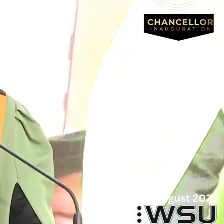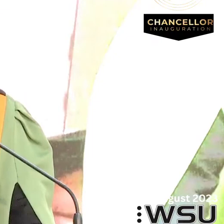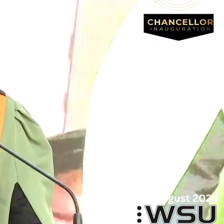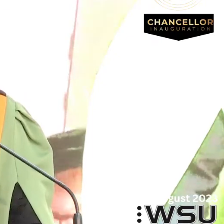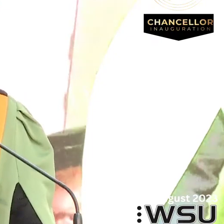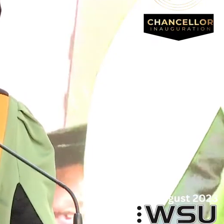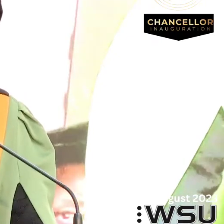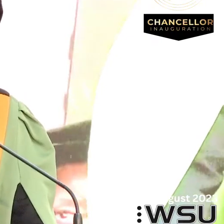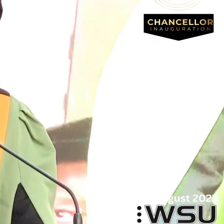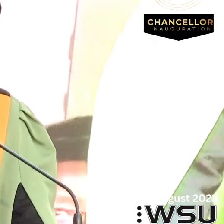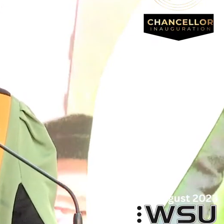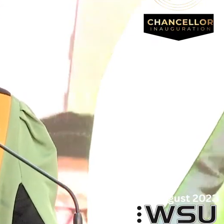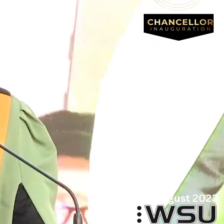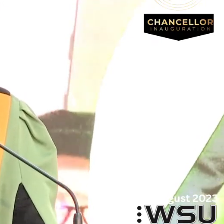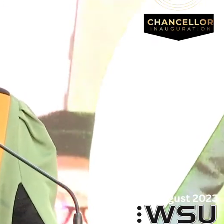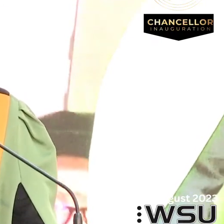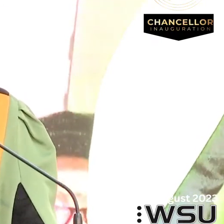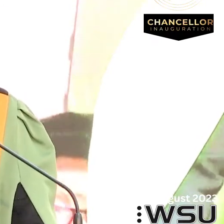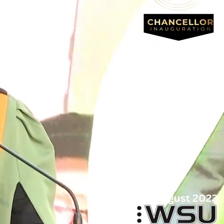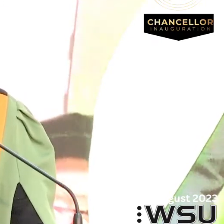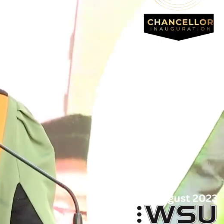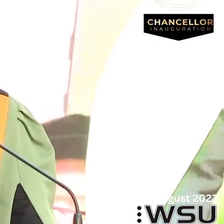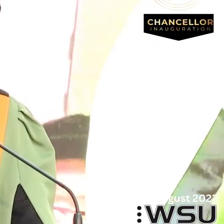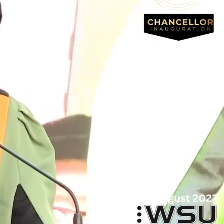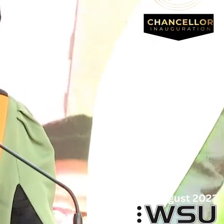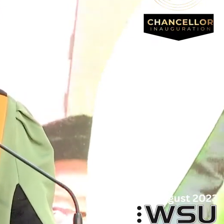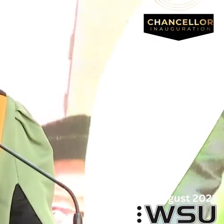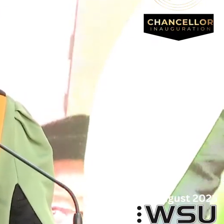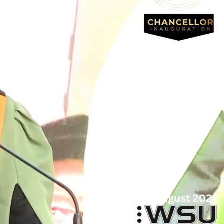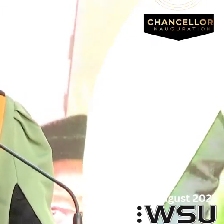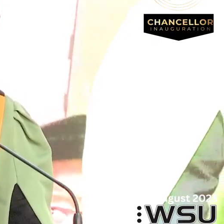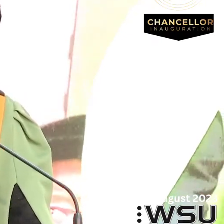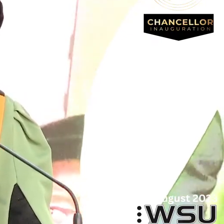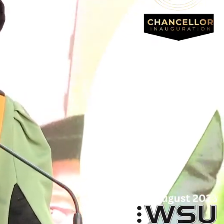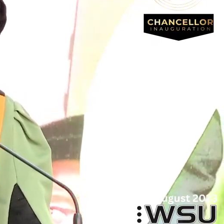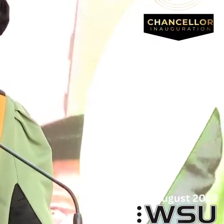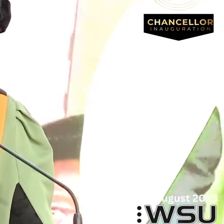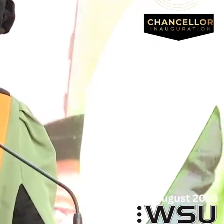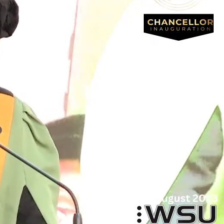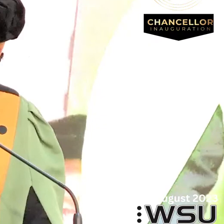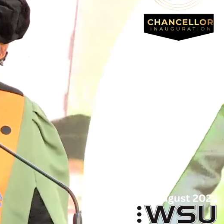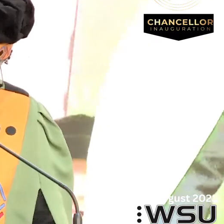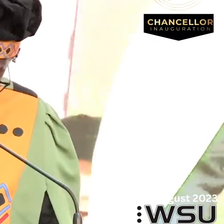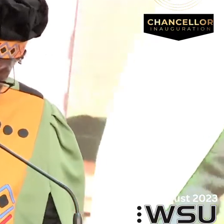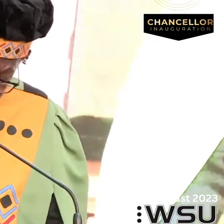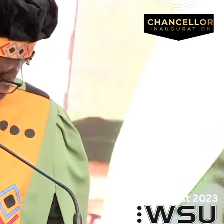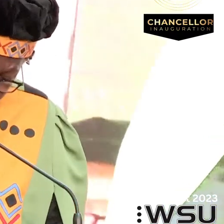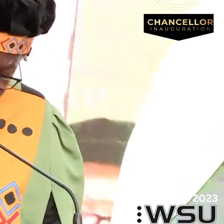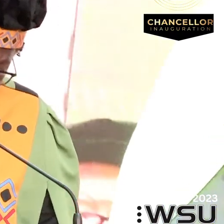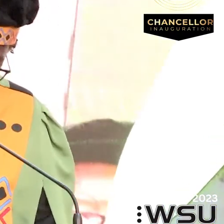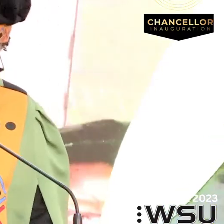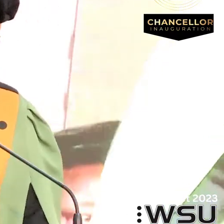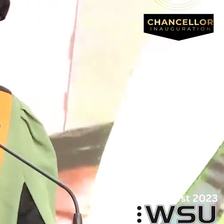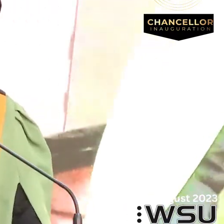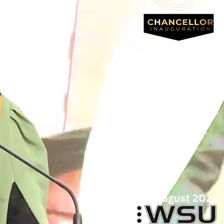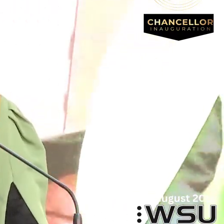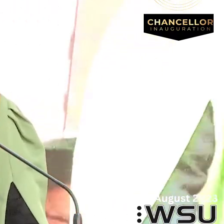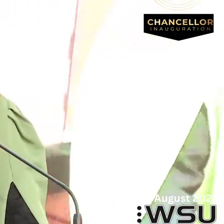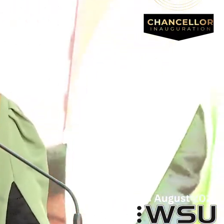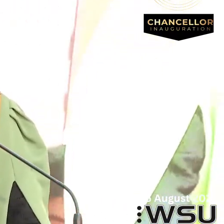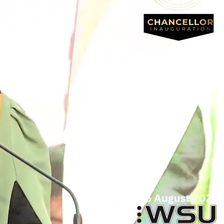political, and economic disintegration. We have high rates of youth